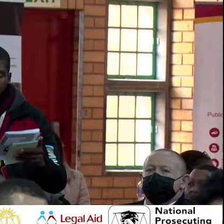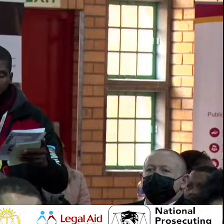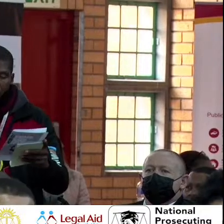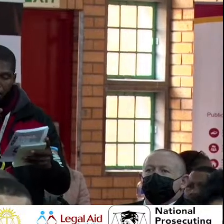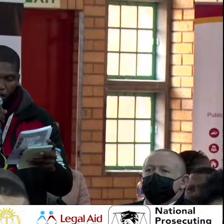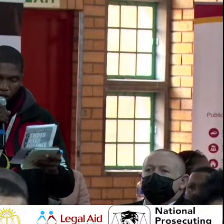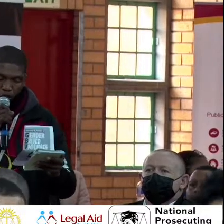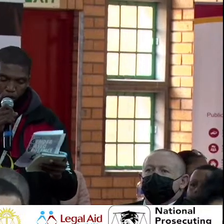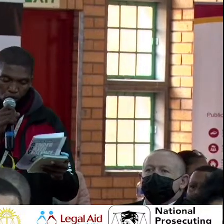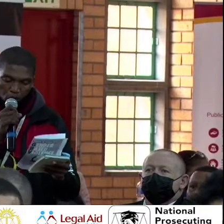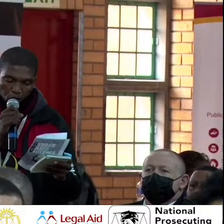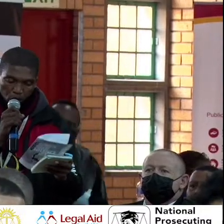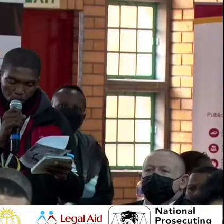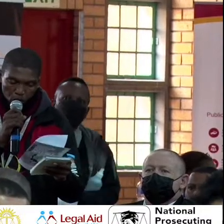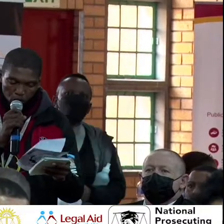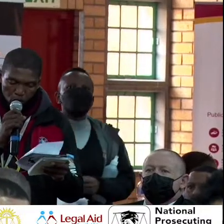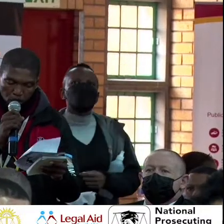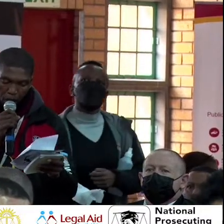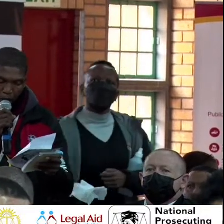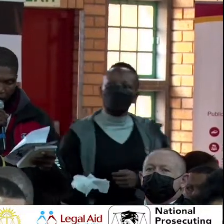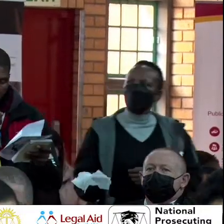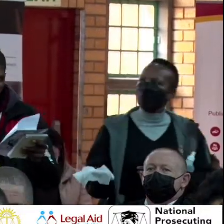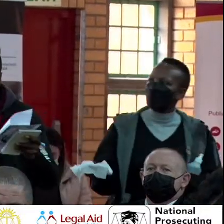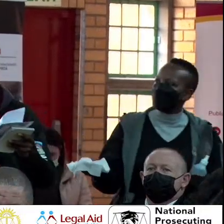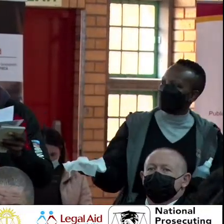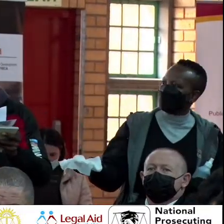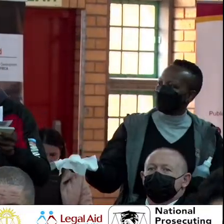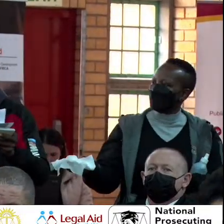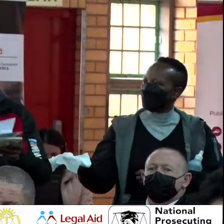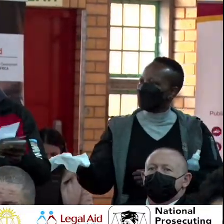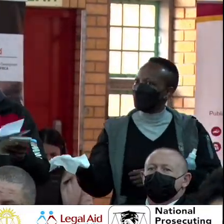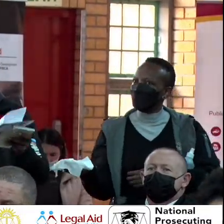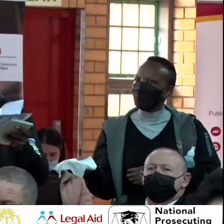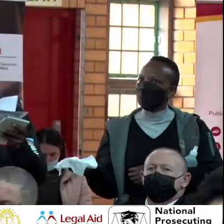input that I wanted to submit.